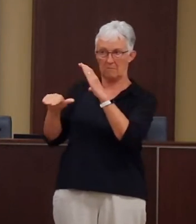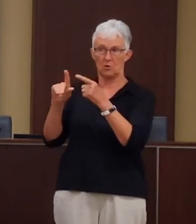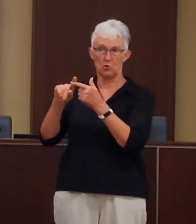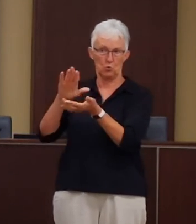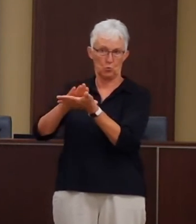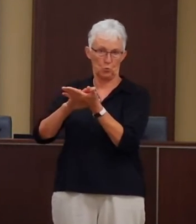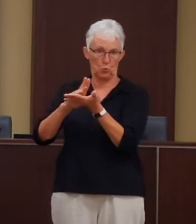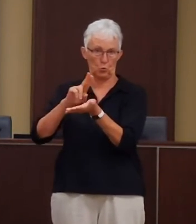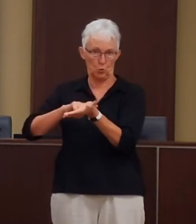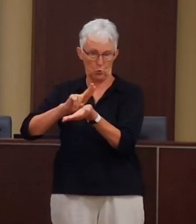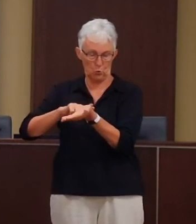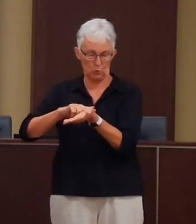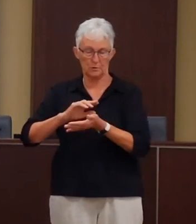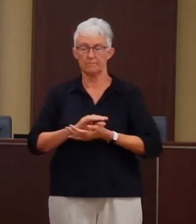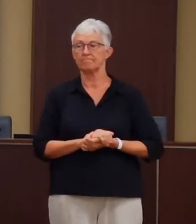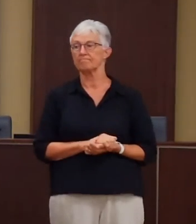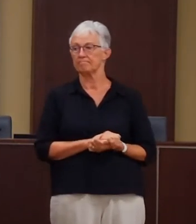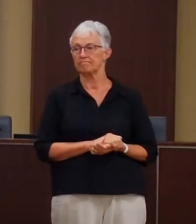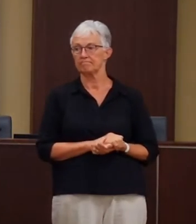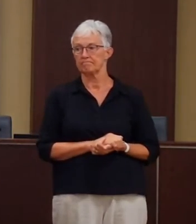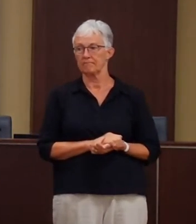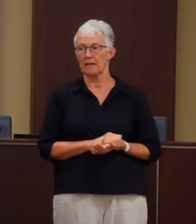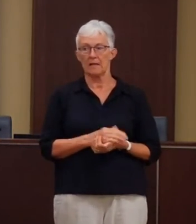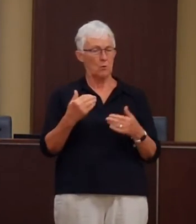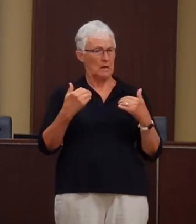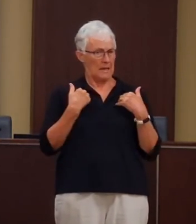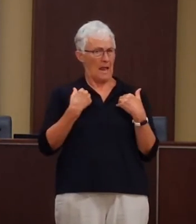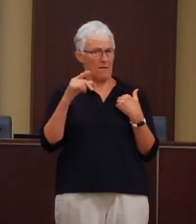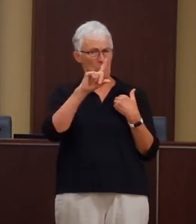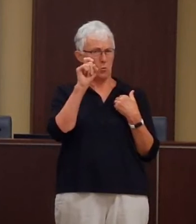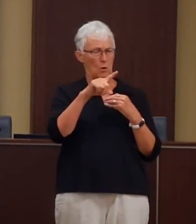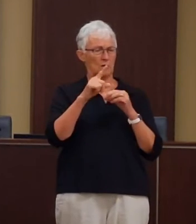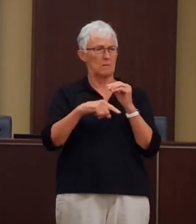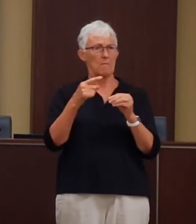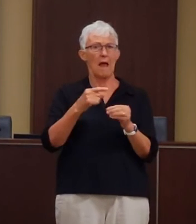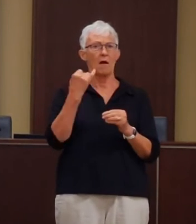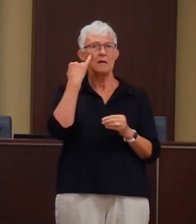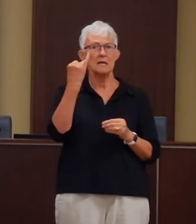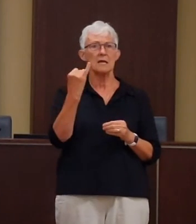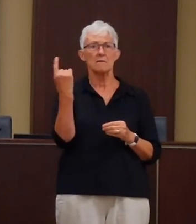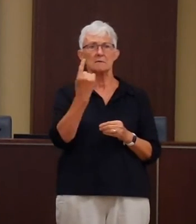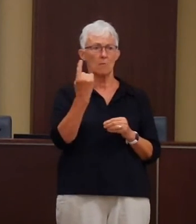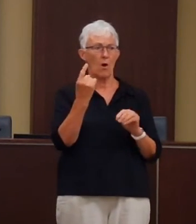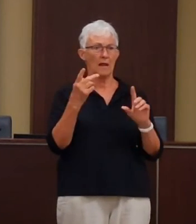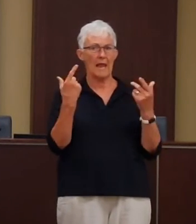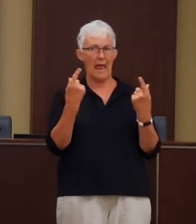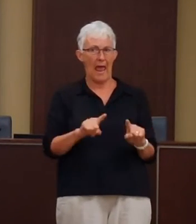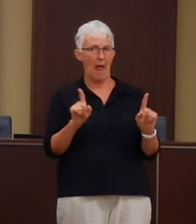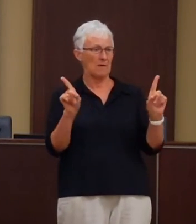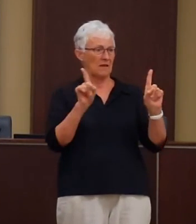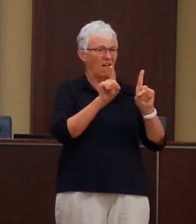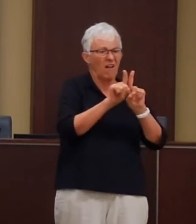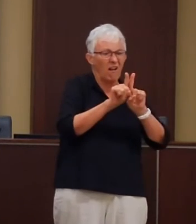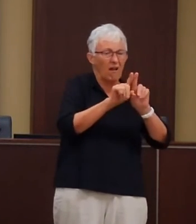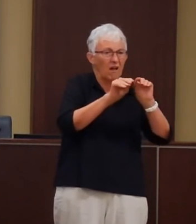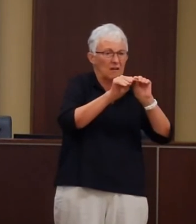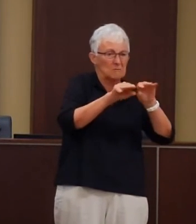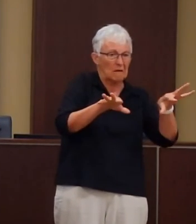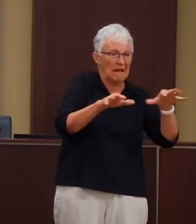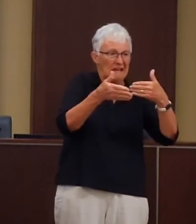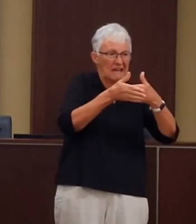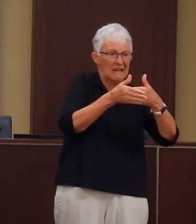from schools if someone is identified as a close contact with a positive case. Vaccinated individuals